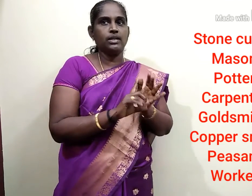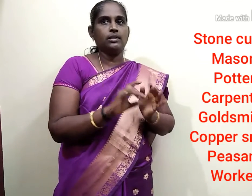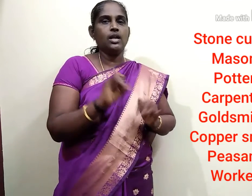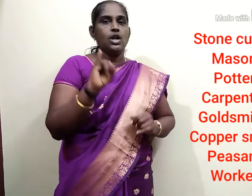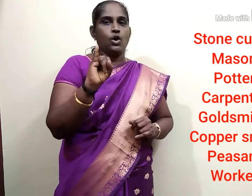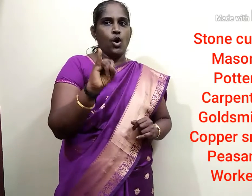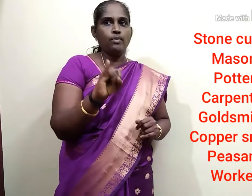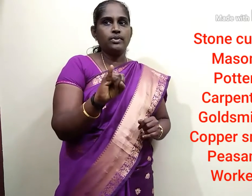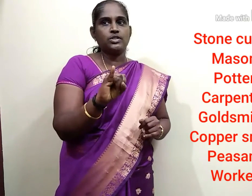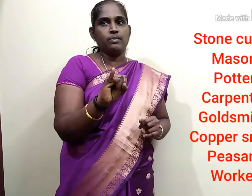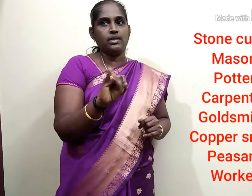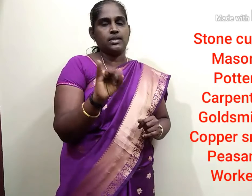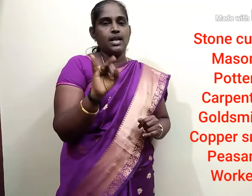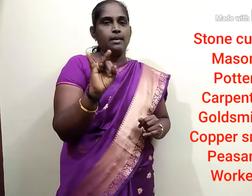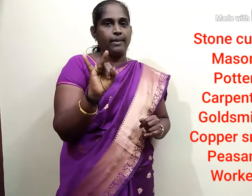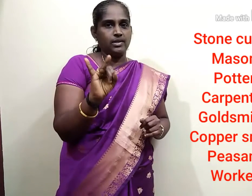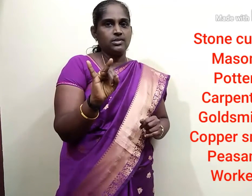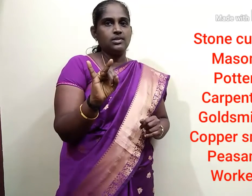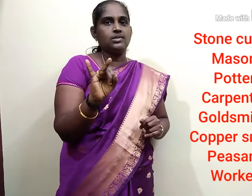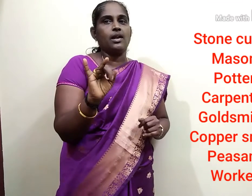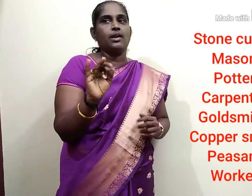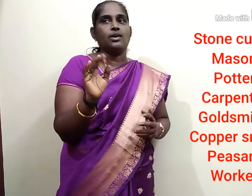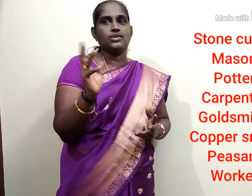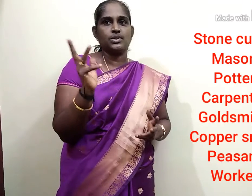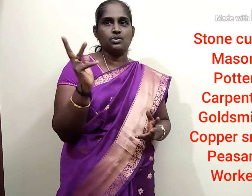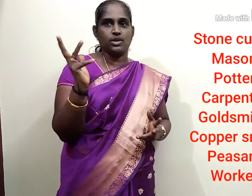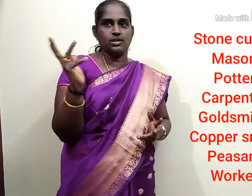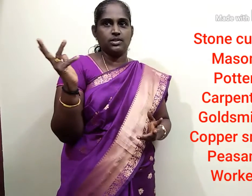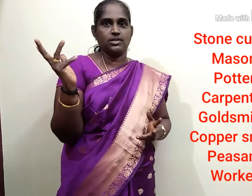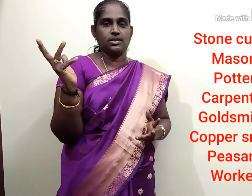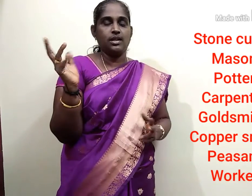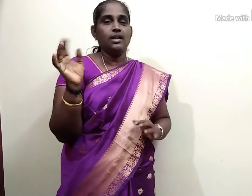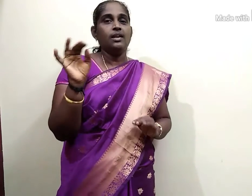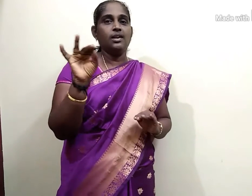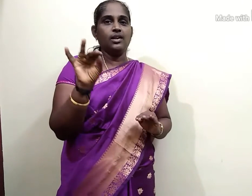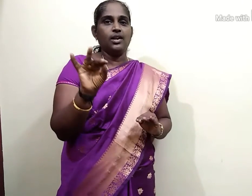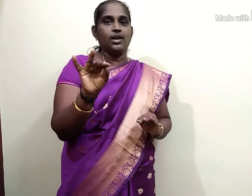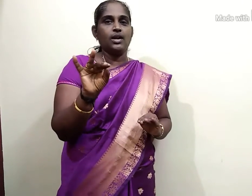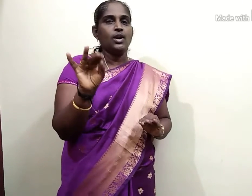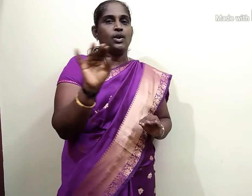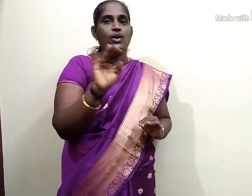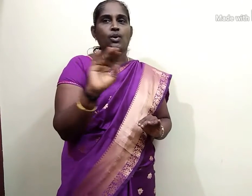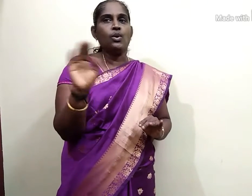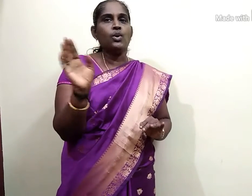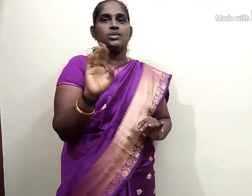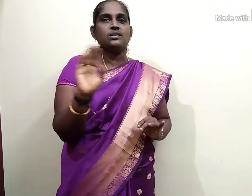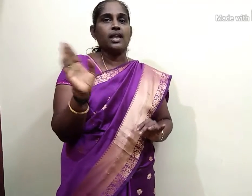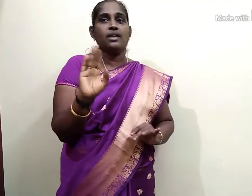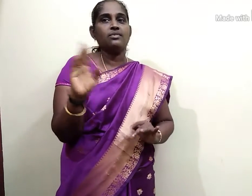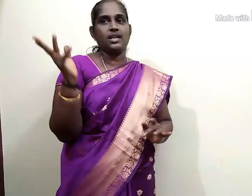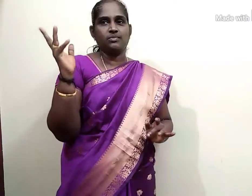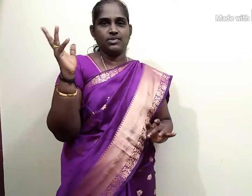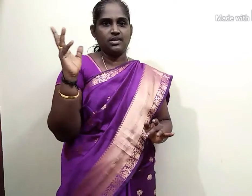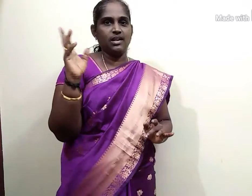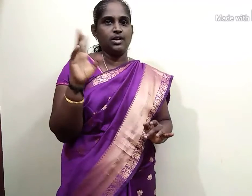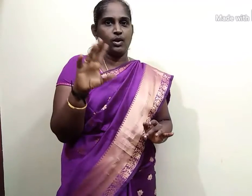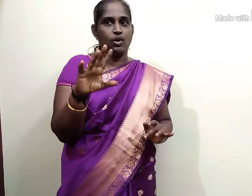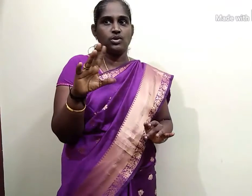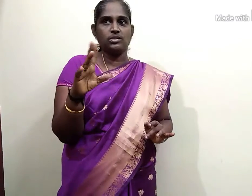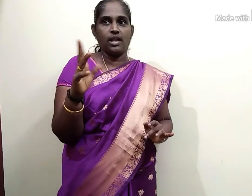goldsmiths, coppersmiths, peasants, and also workers. Here, no slavery, isn't it? No